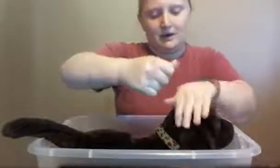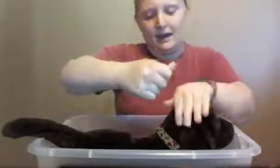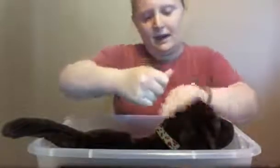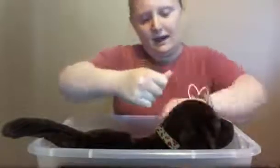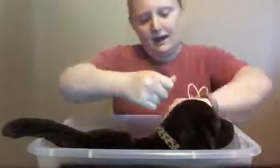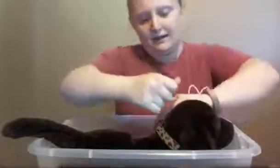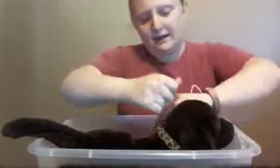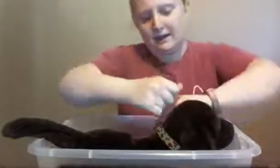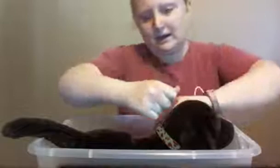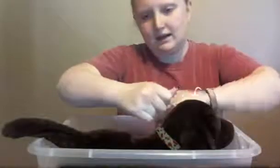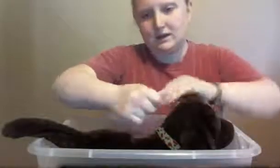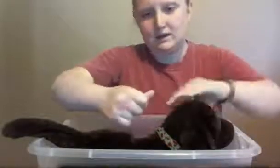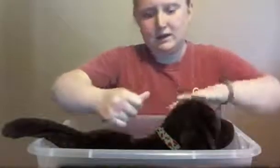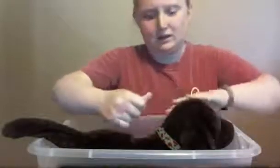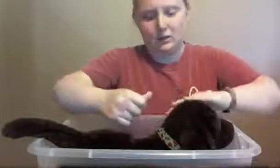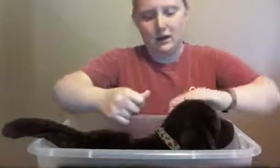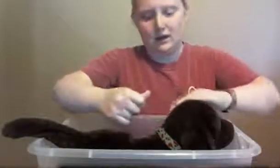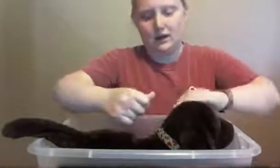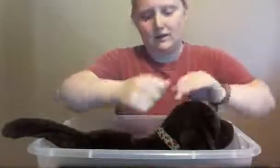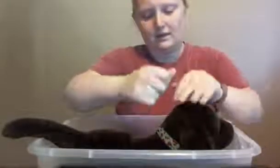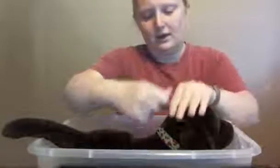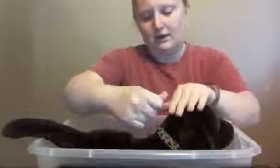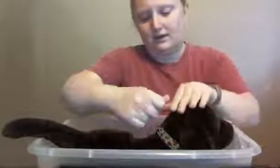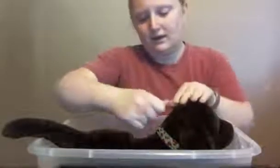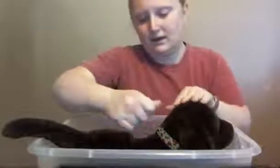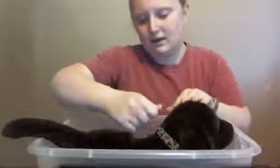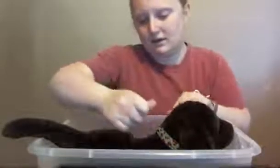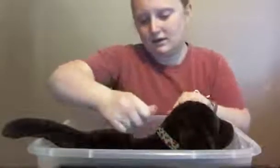the eyes and the ears so that no water gets inside of his ears.